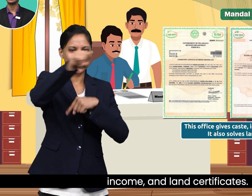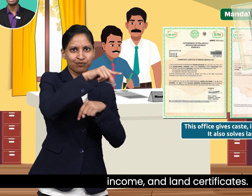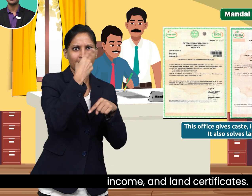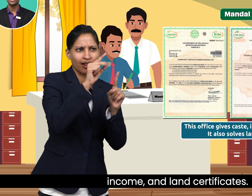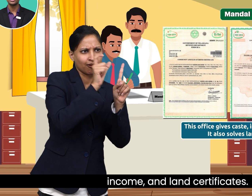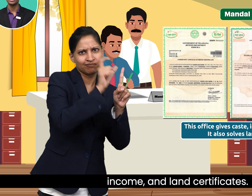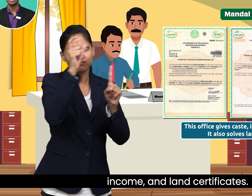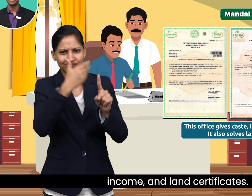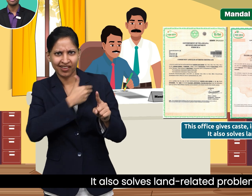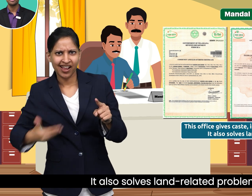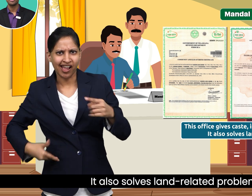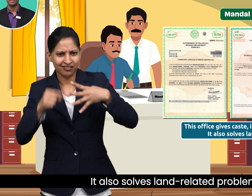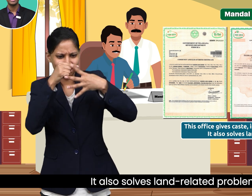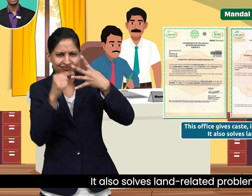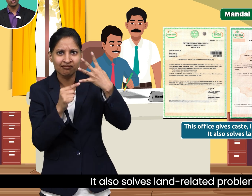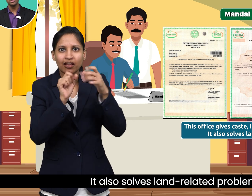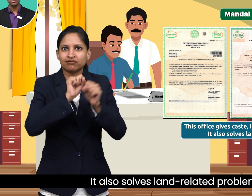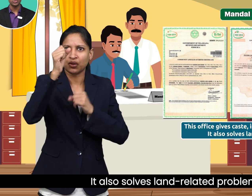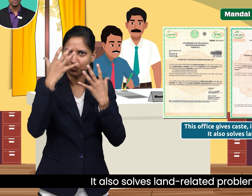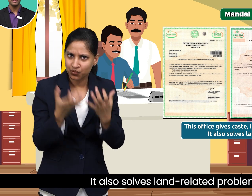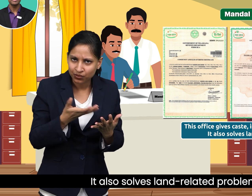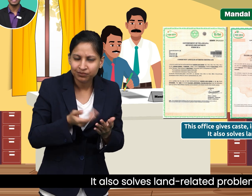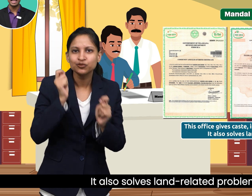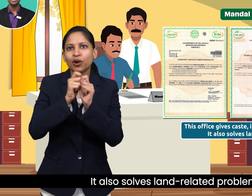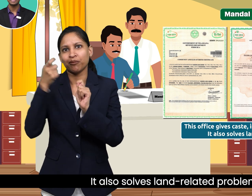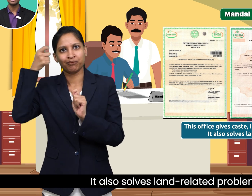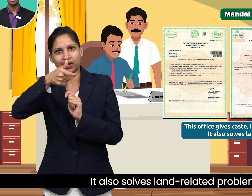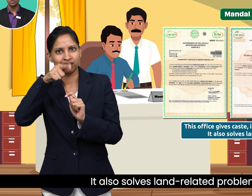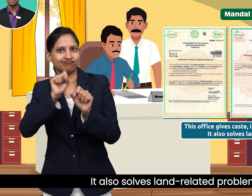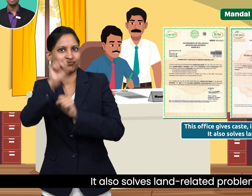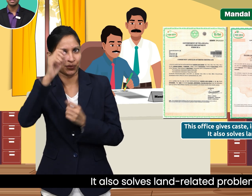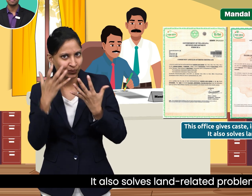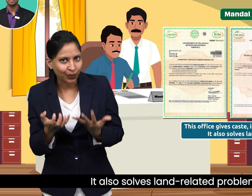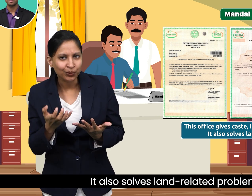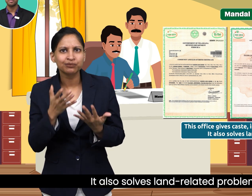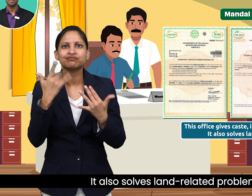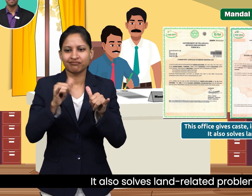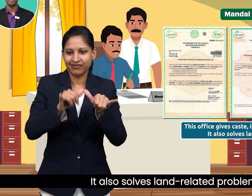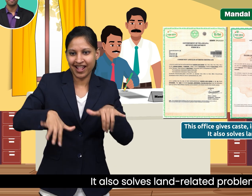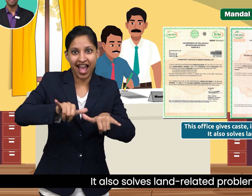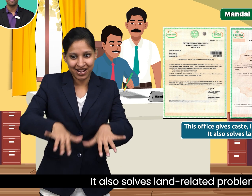income, and land certificates. It also solves land-related problems.